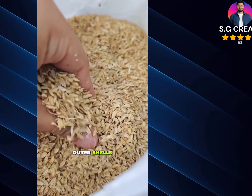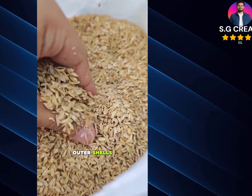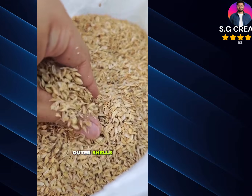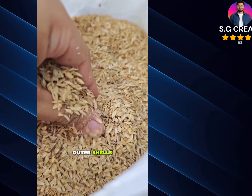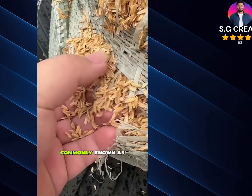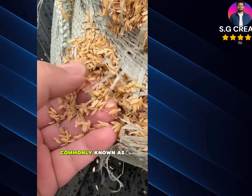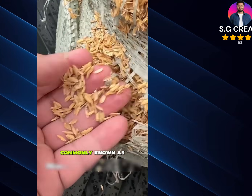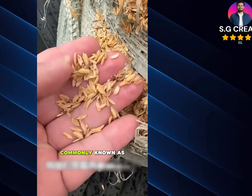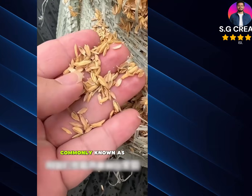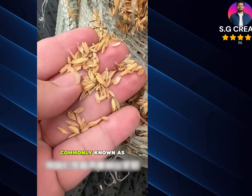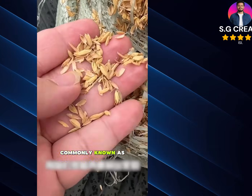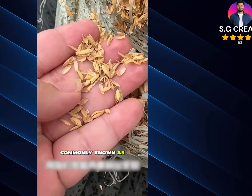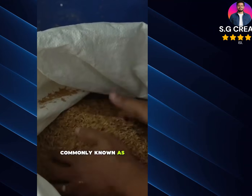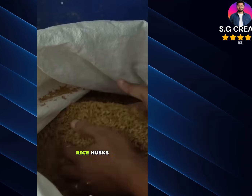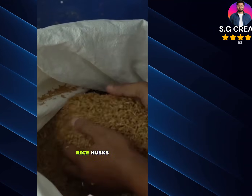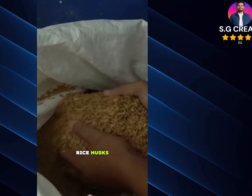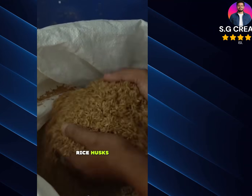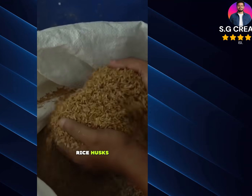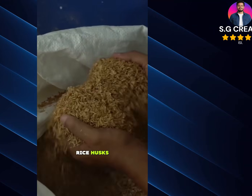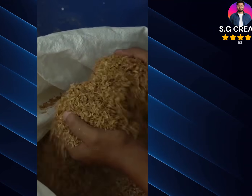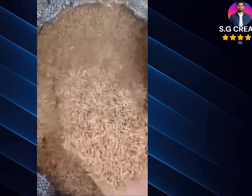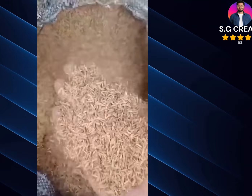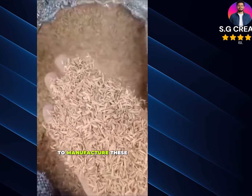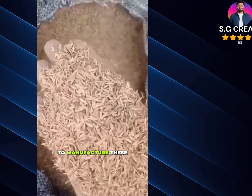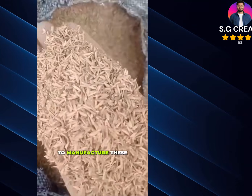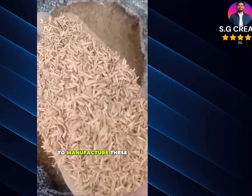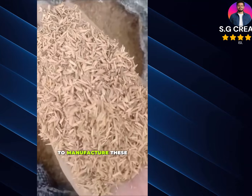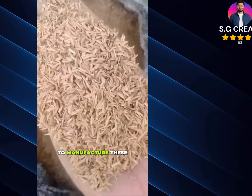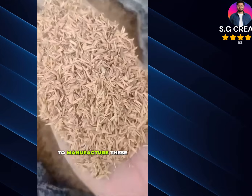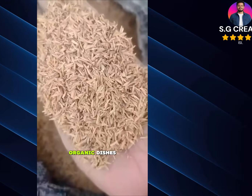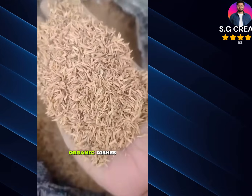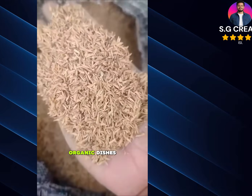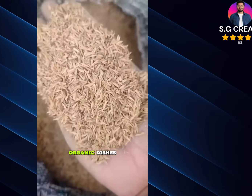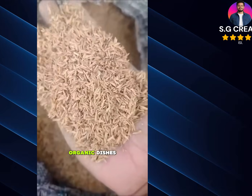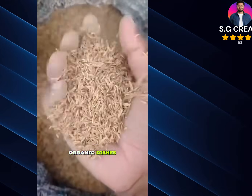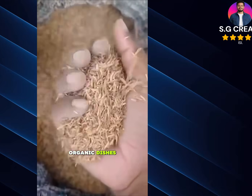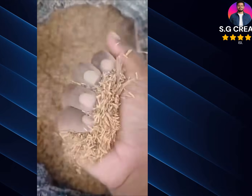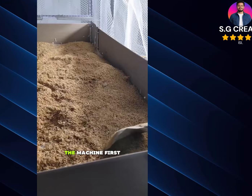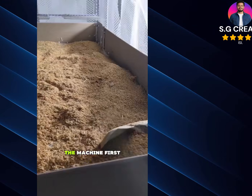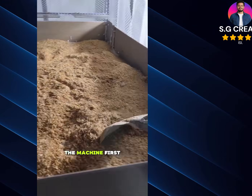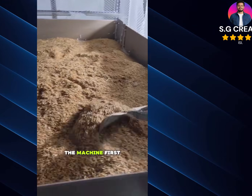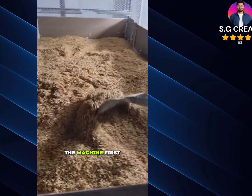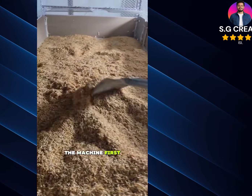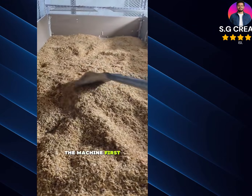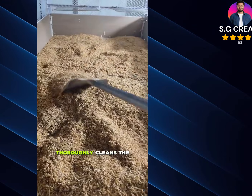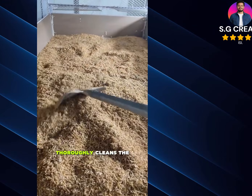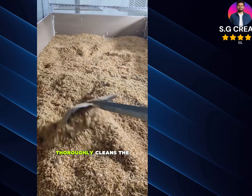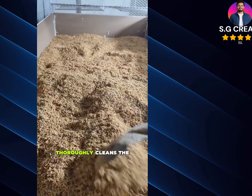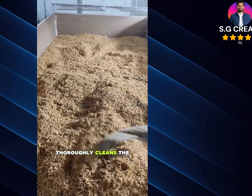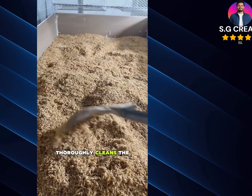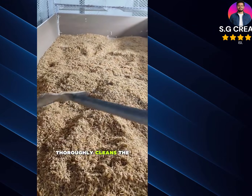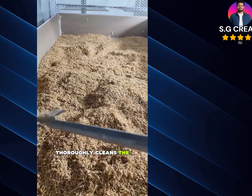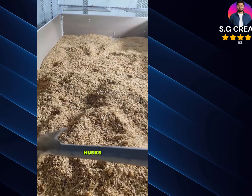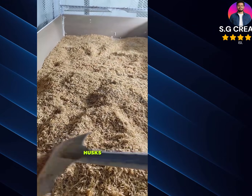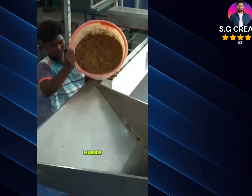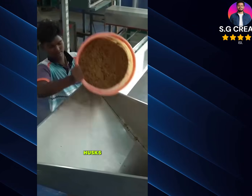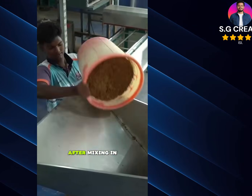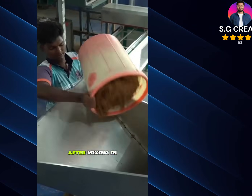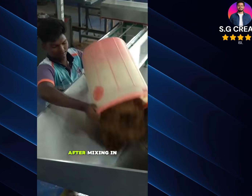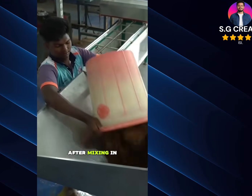shells, Here is the commonly known as step-by-step rice manufacturing husks. sequence To that makes manufacture this these organic transformation dishes, possible. the machine The first process thoroughly begins at cleans the the rice husks. mill. After After the